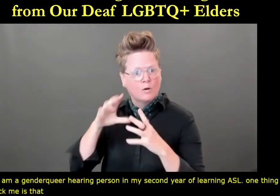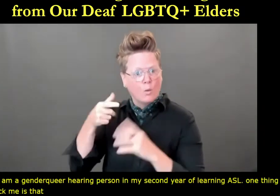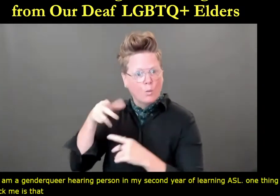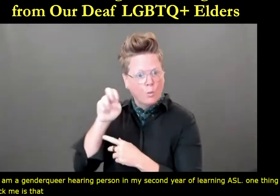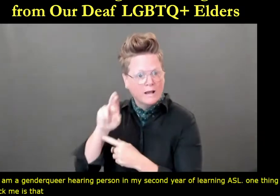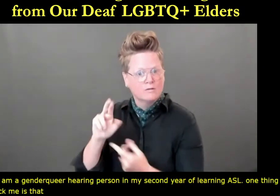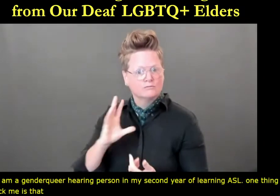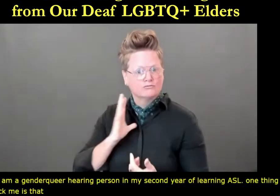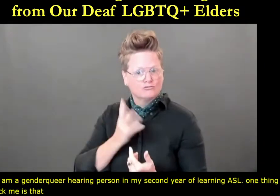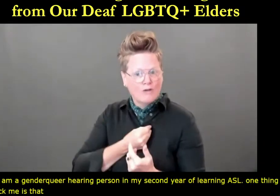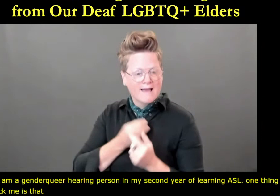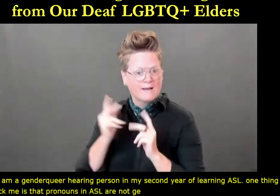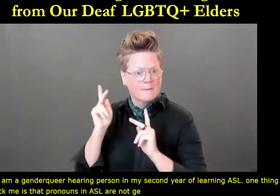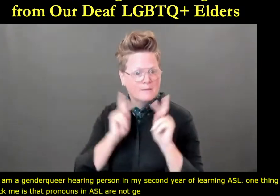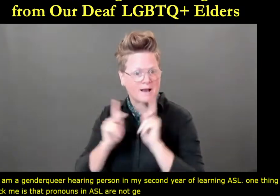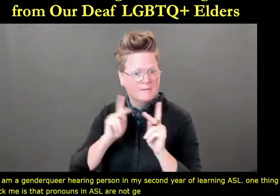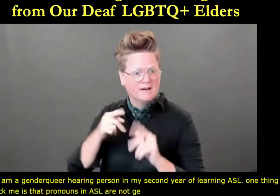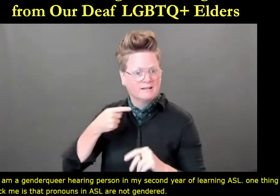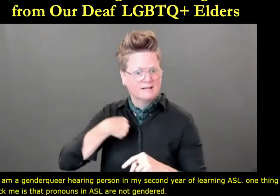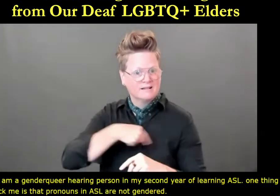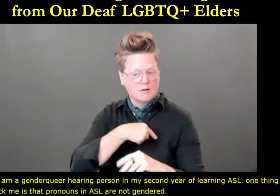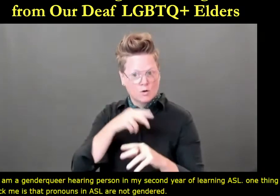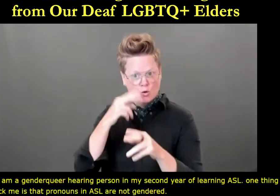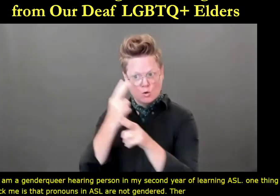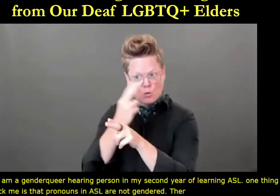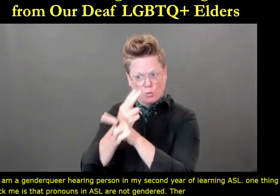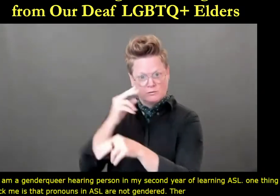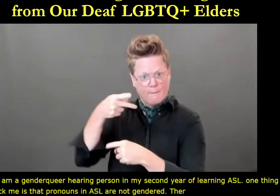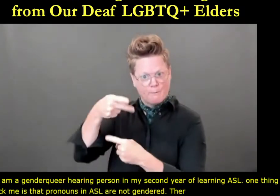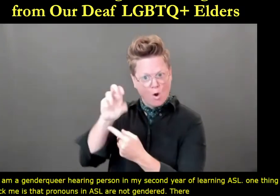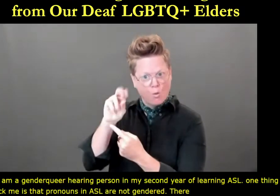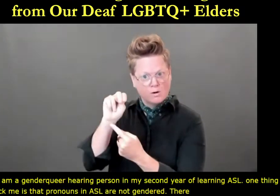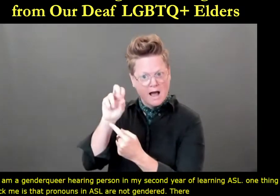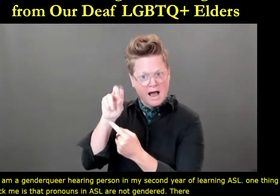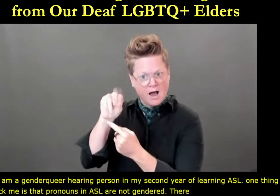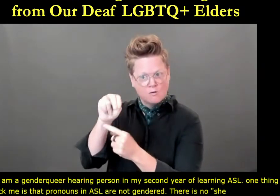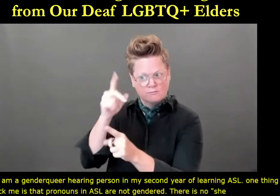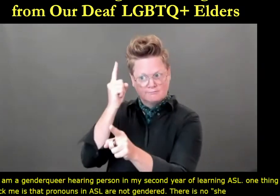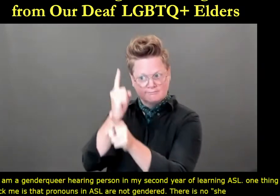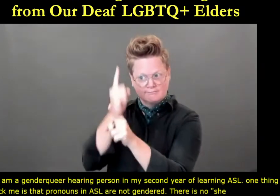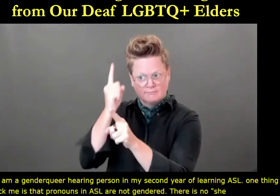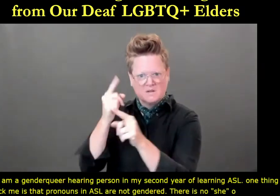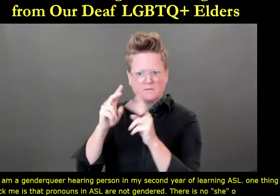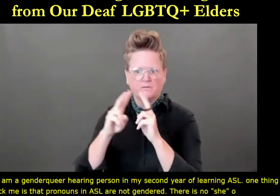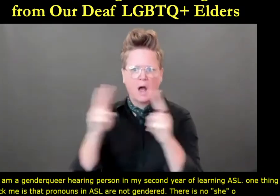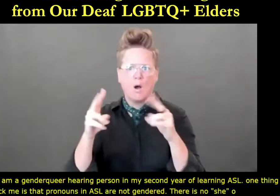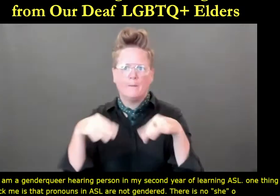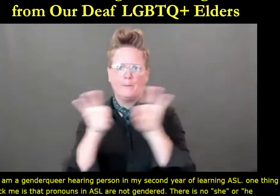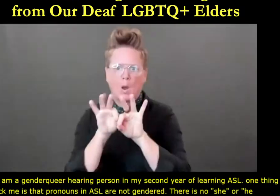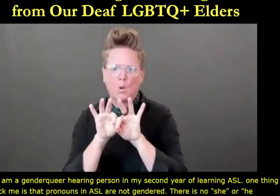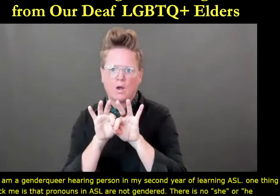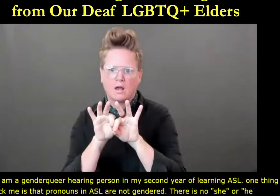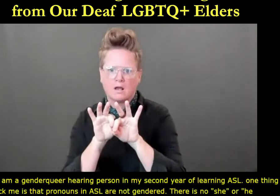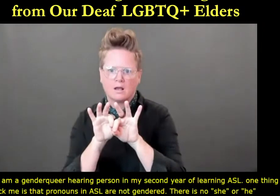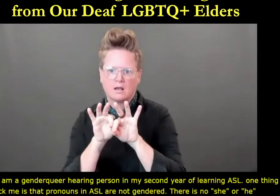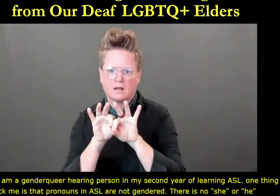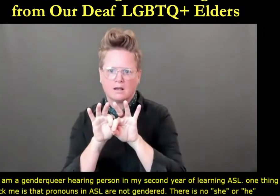For many hearing queer and trans youth, trans people, using correct pronouns